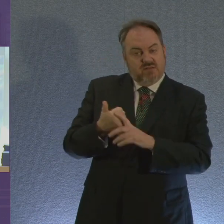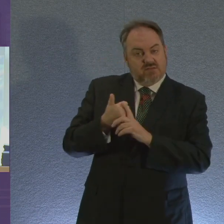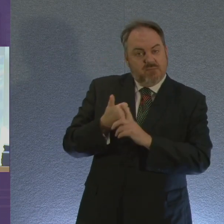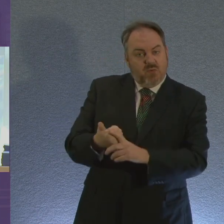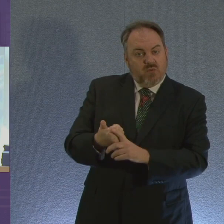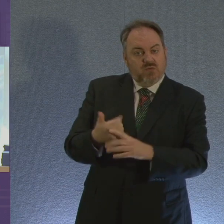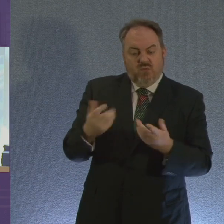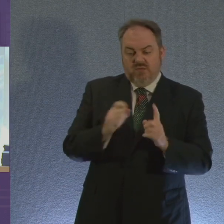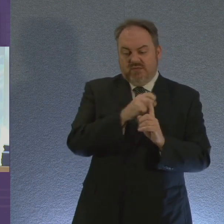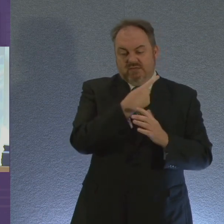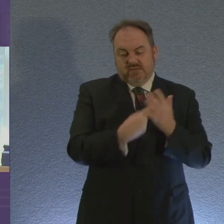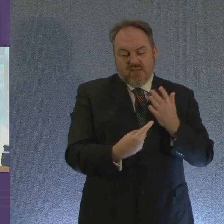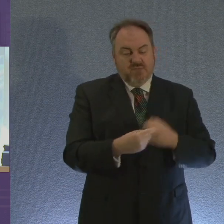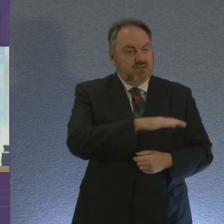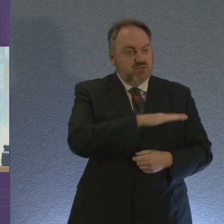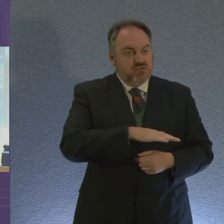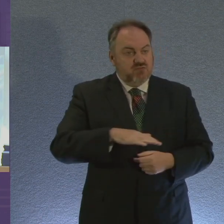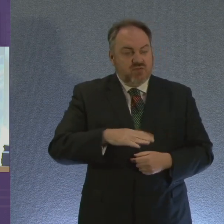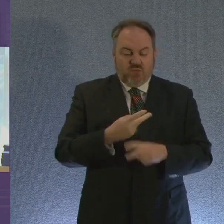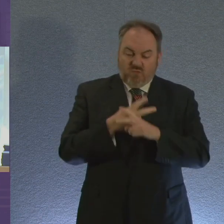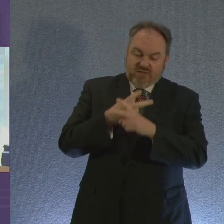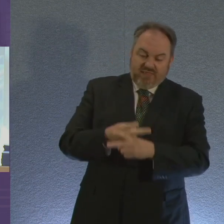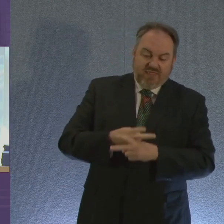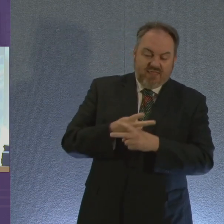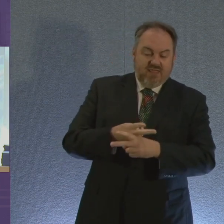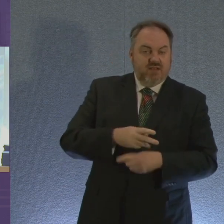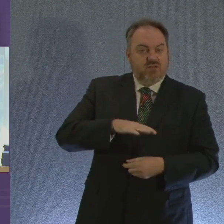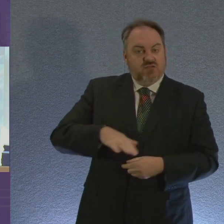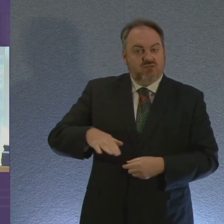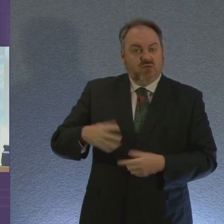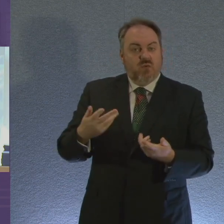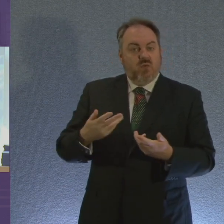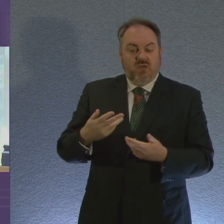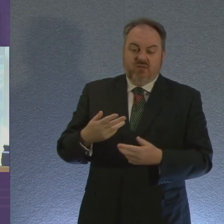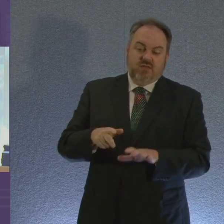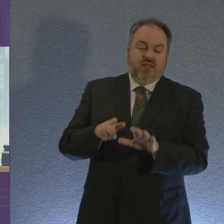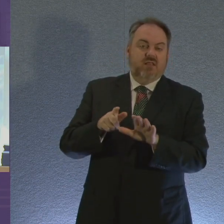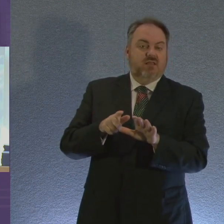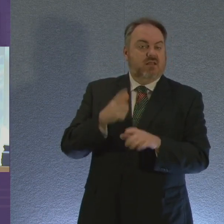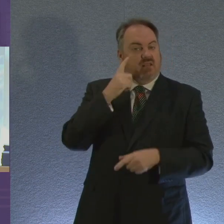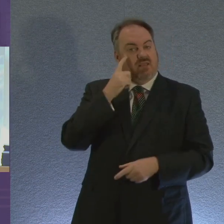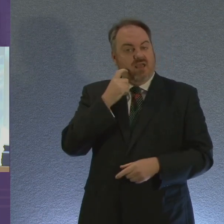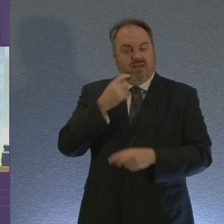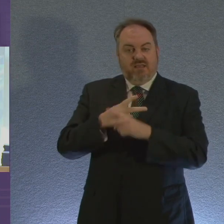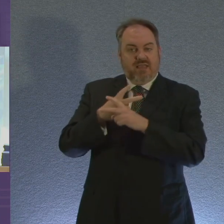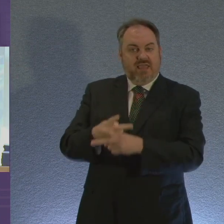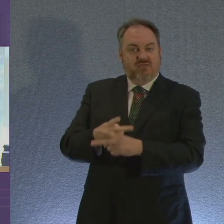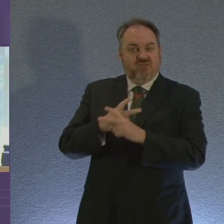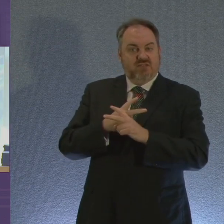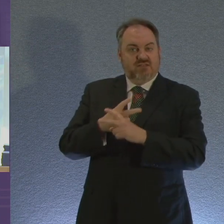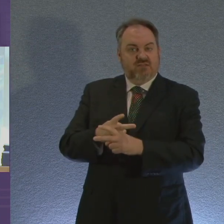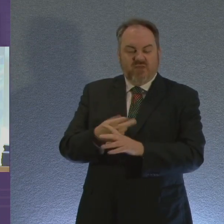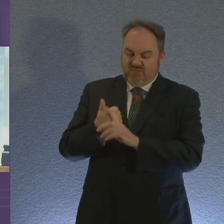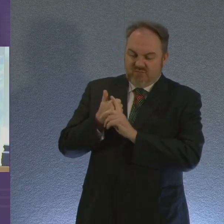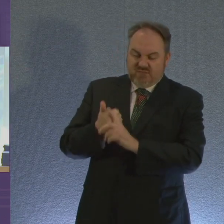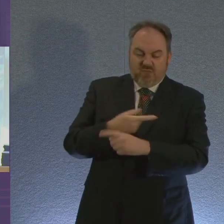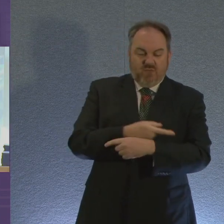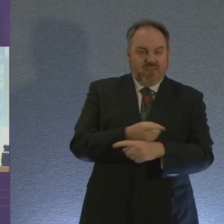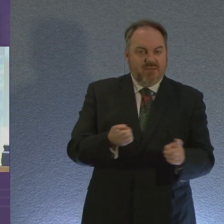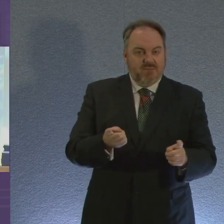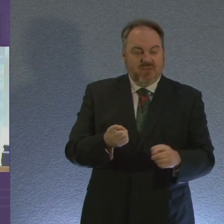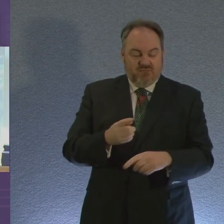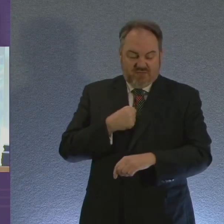disability, care-experienced children or young carers. Presiding Officer, 4 minutes only gives time to raise a couple of points,